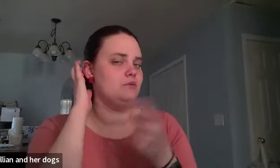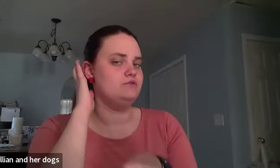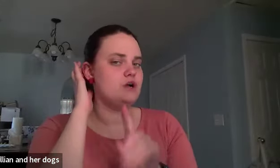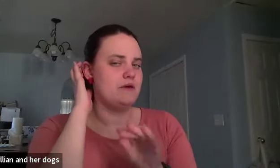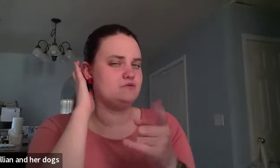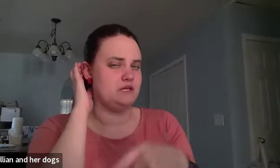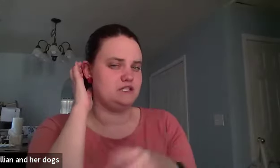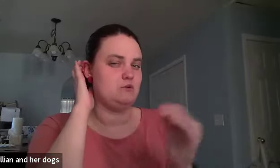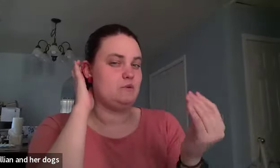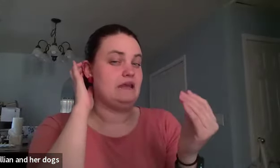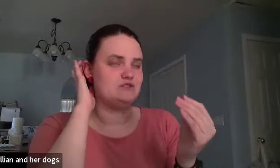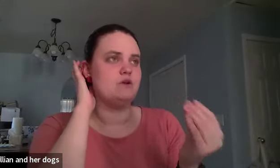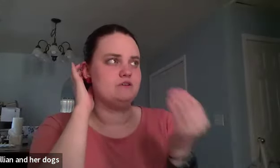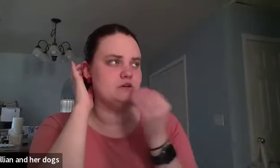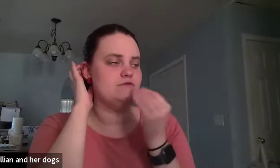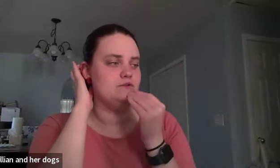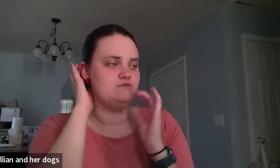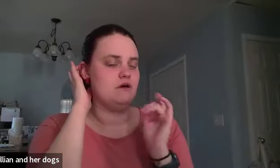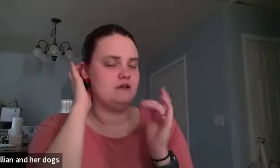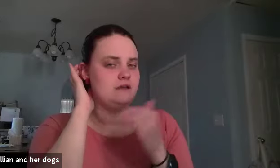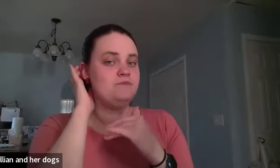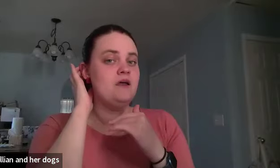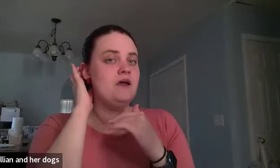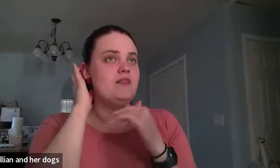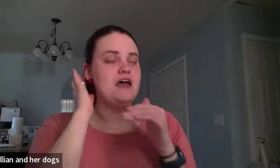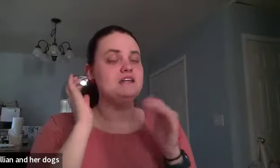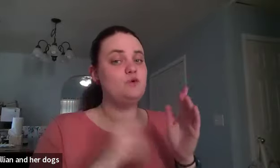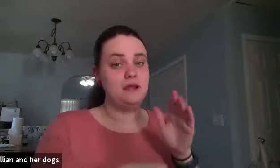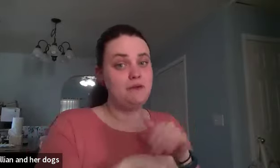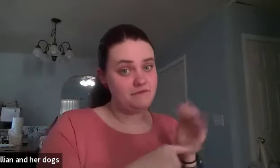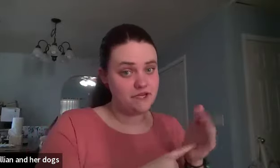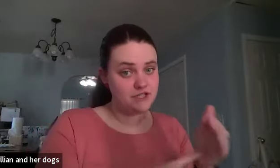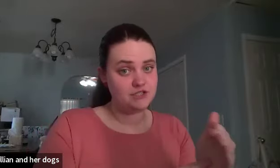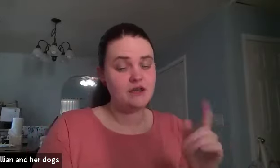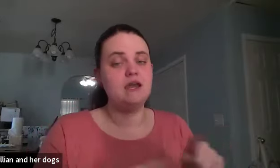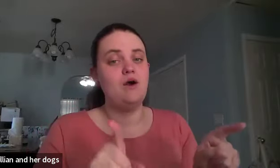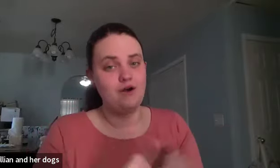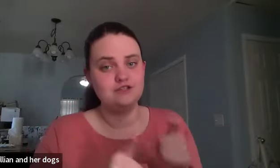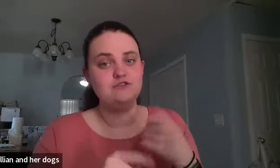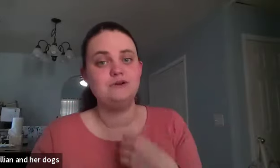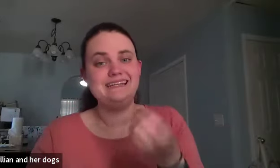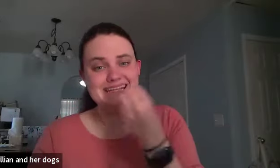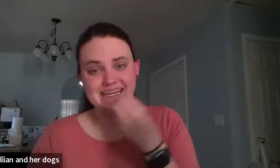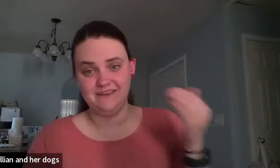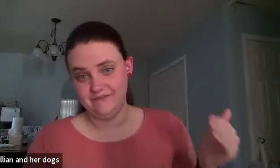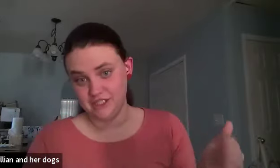we'll talk about this one next week when we talk about food as well again. That is for a pet fish and also for eating